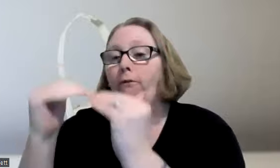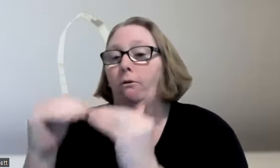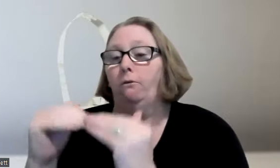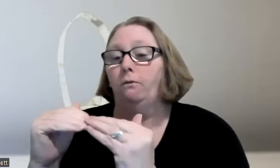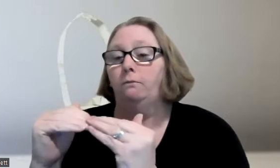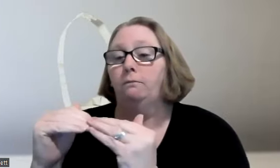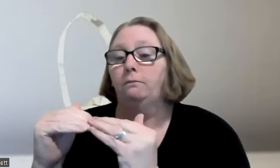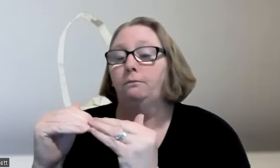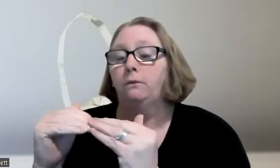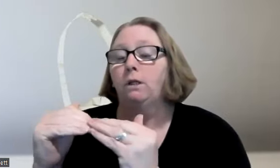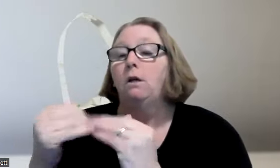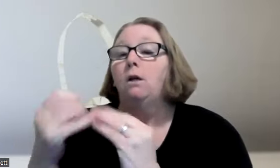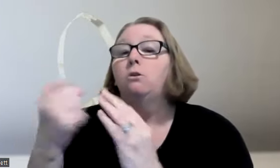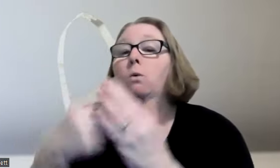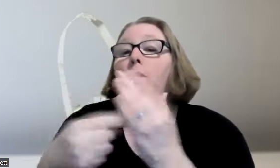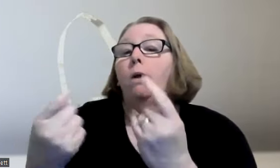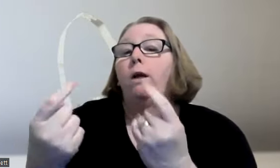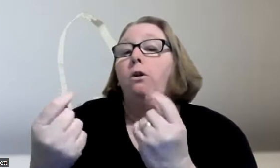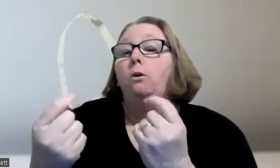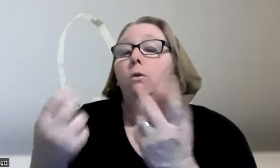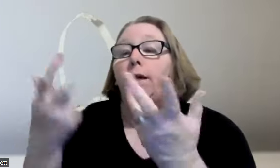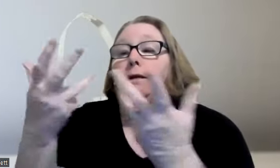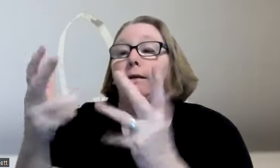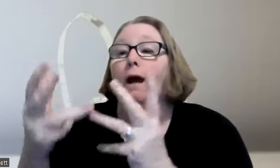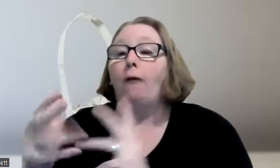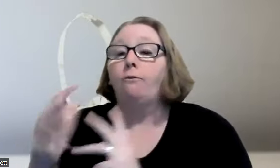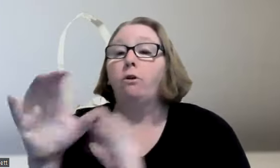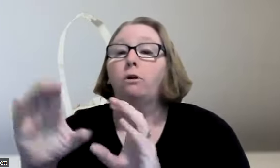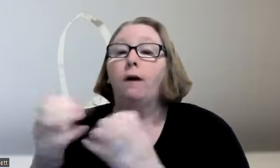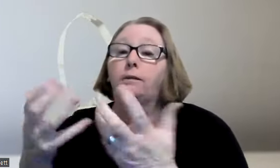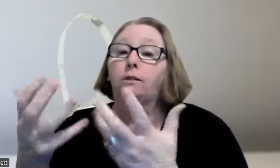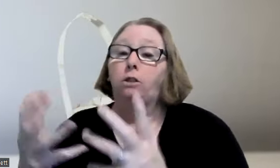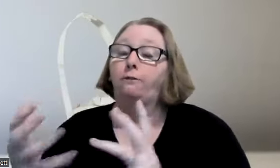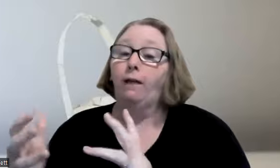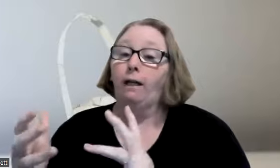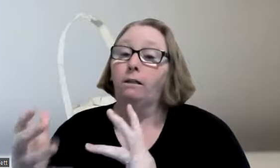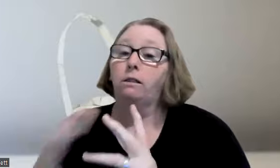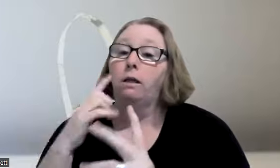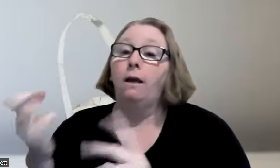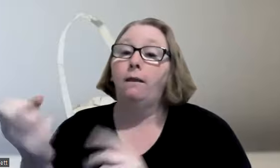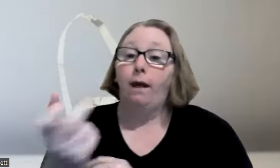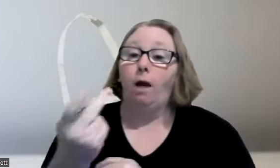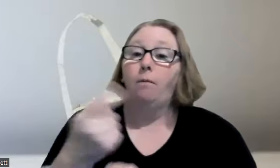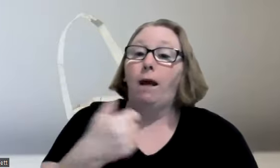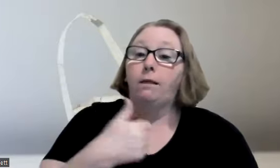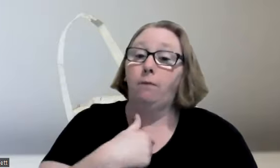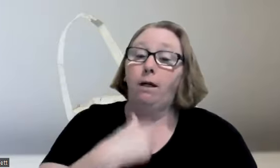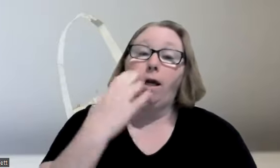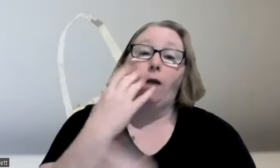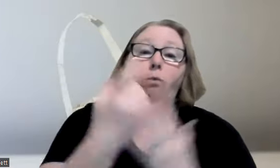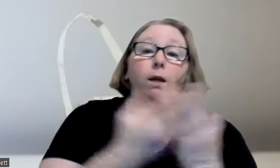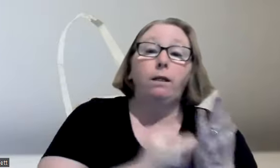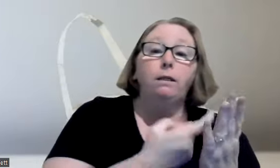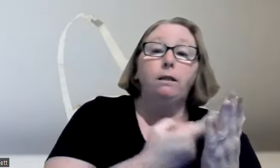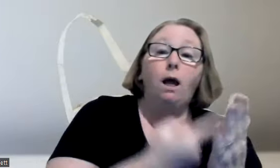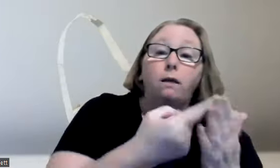level. So what we do is after your classes are finished, they come back to me and we discuss